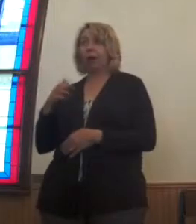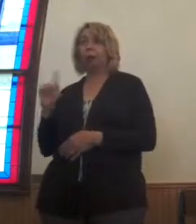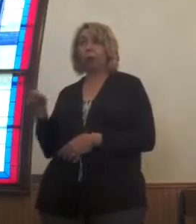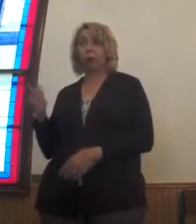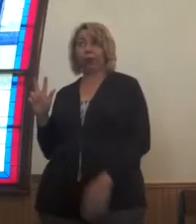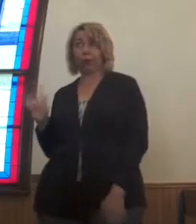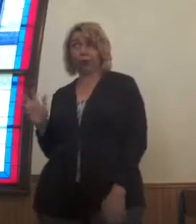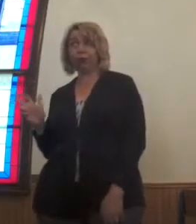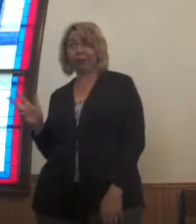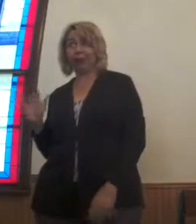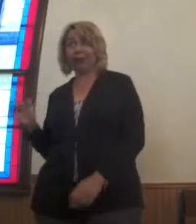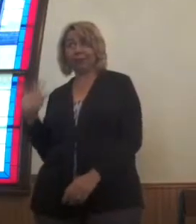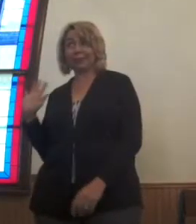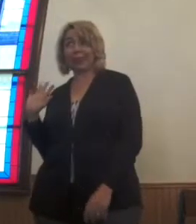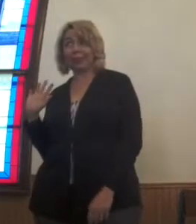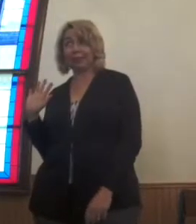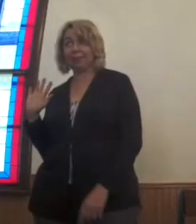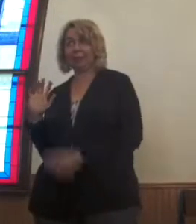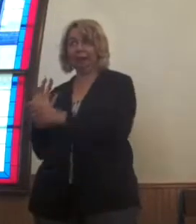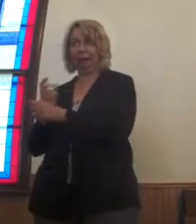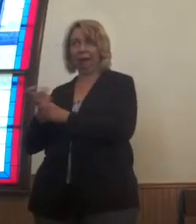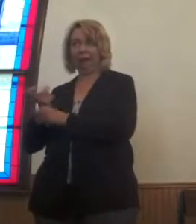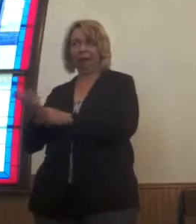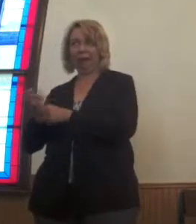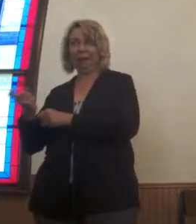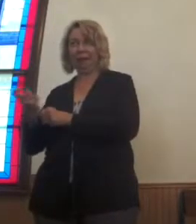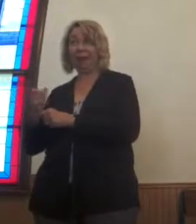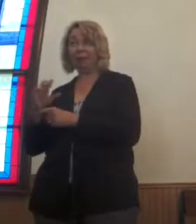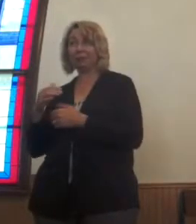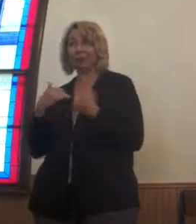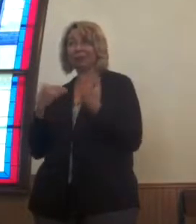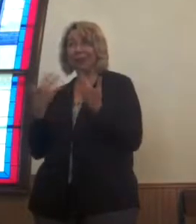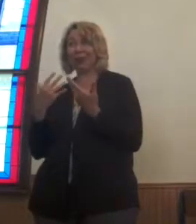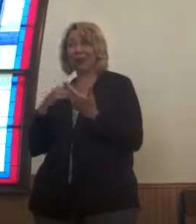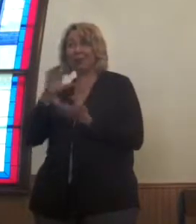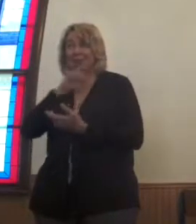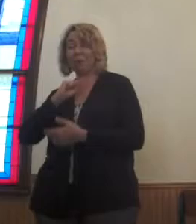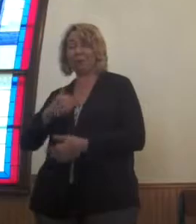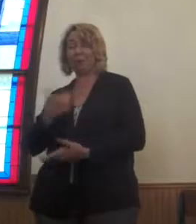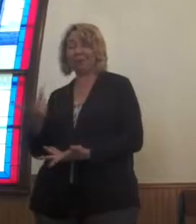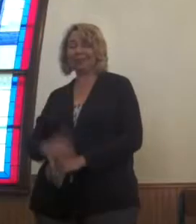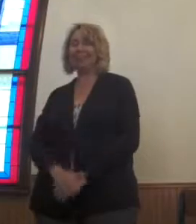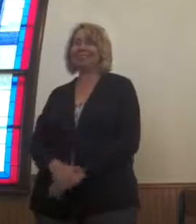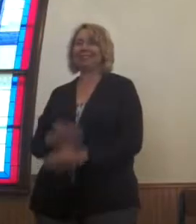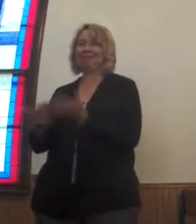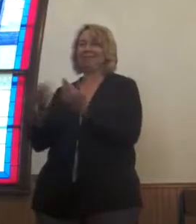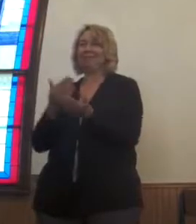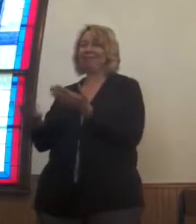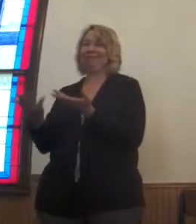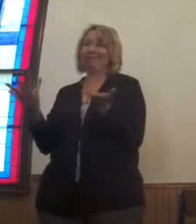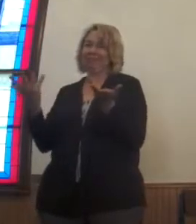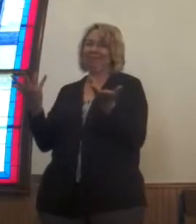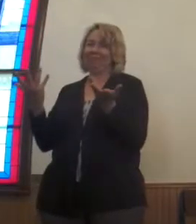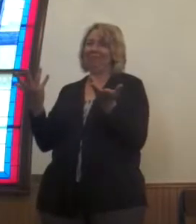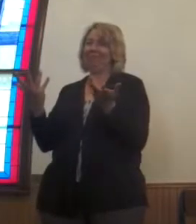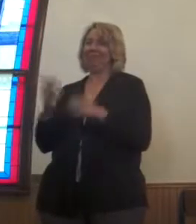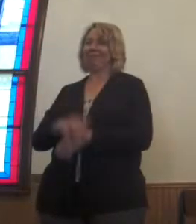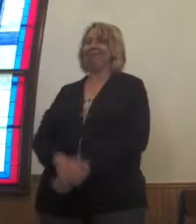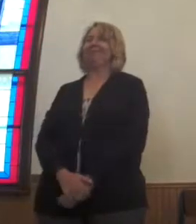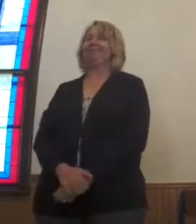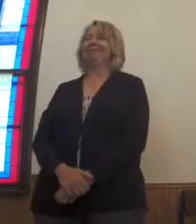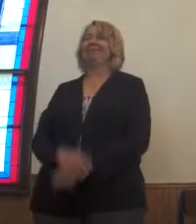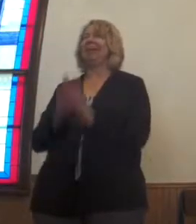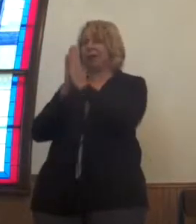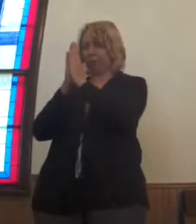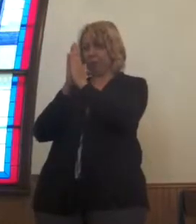But, Amen. Amen, brother. Yeah. For whatever time it's worth. But will you go to